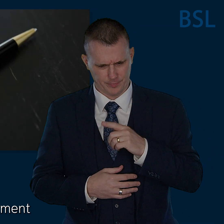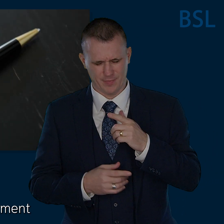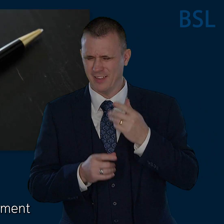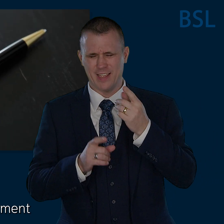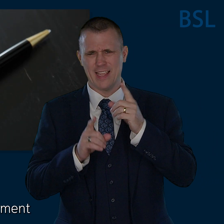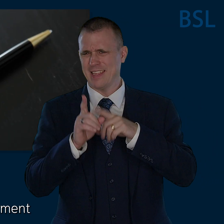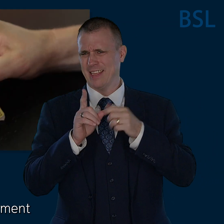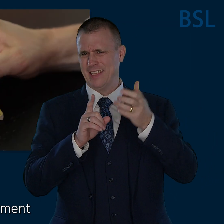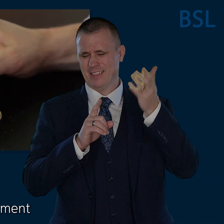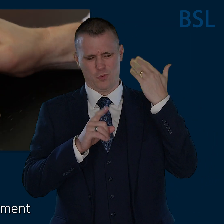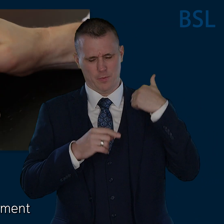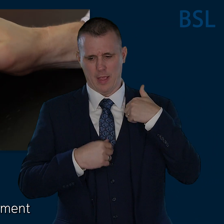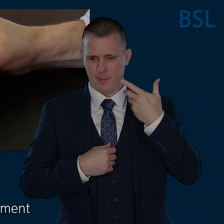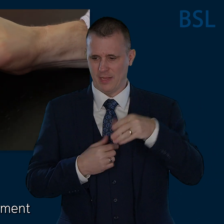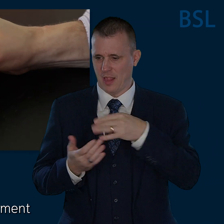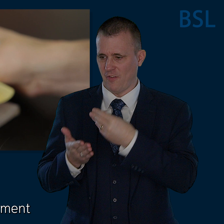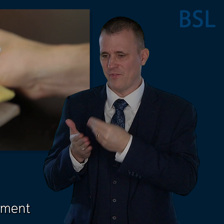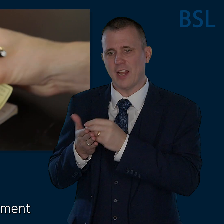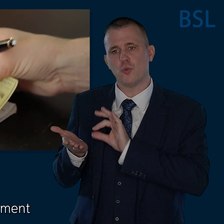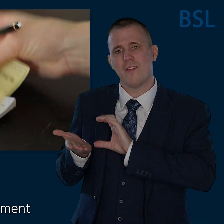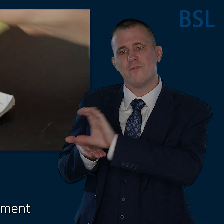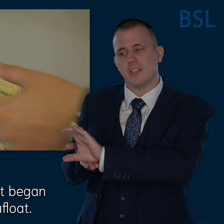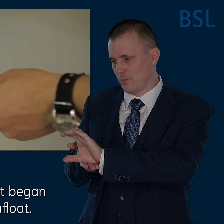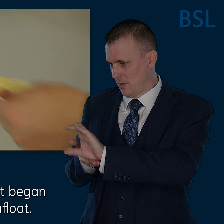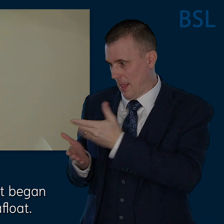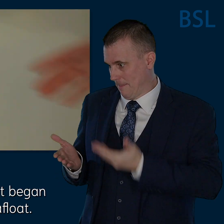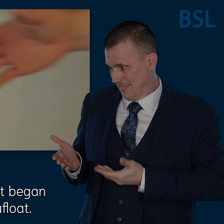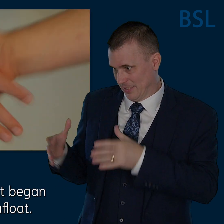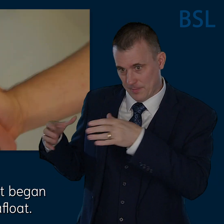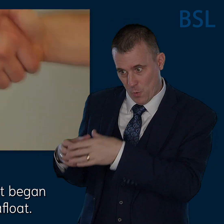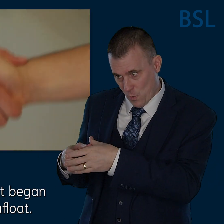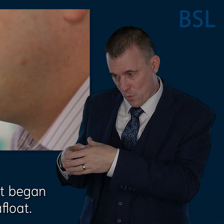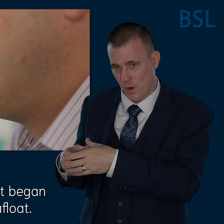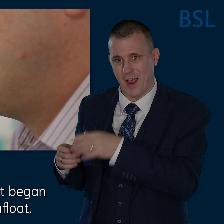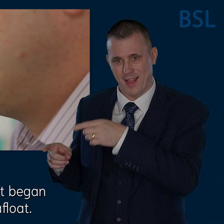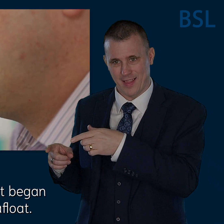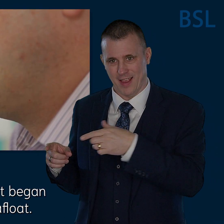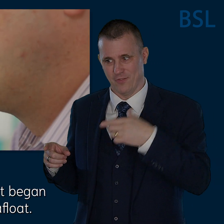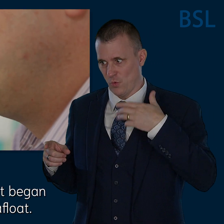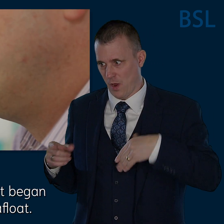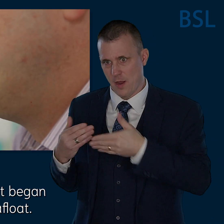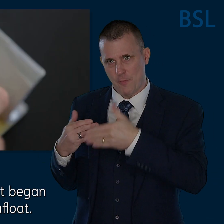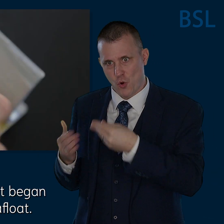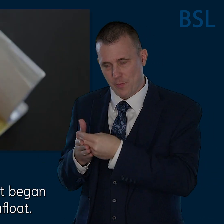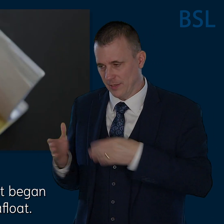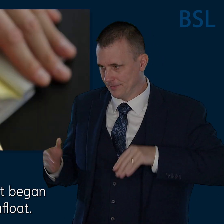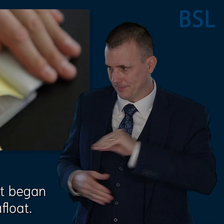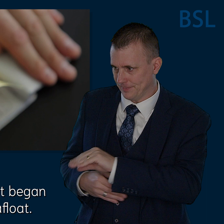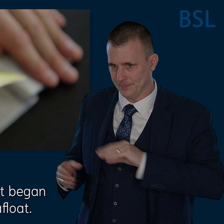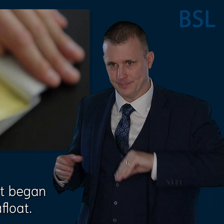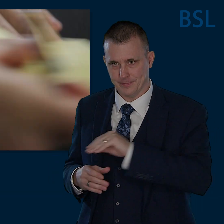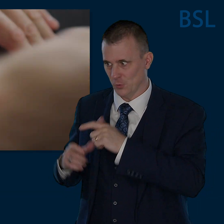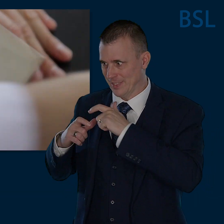Quite a few years ago, I made a financial investment in a small business, and it began to require more